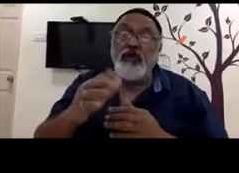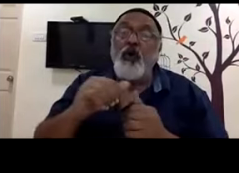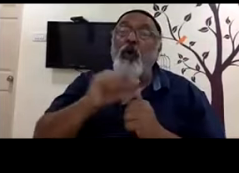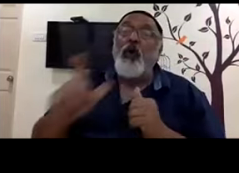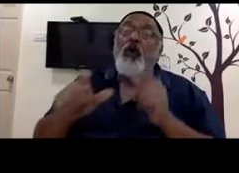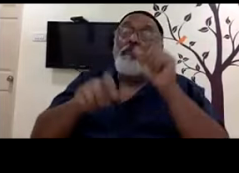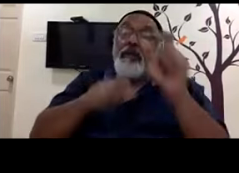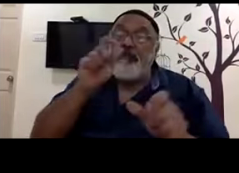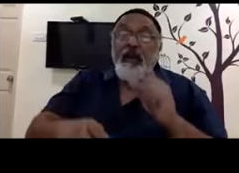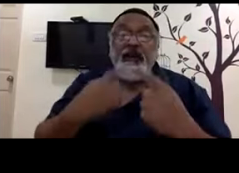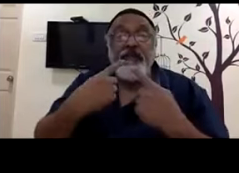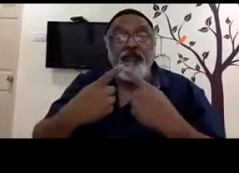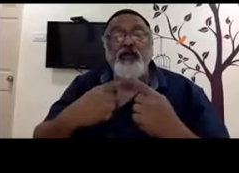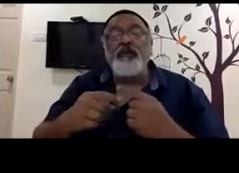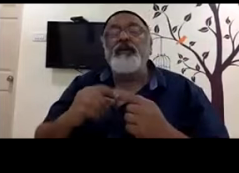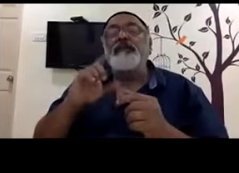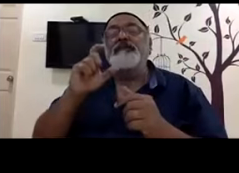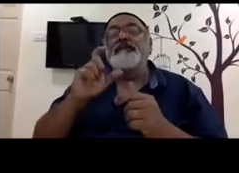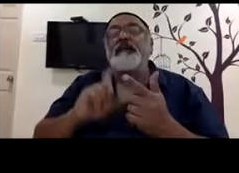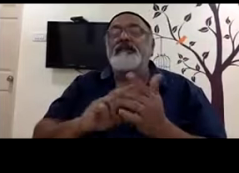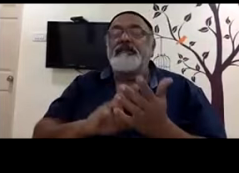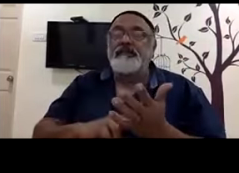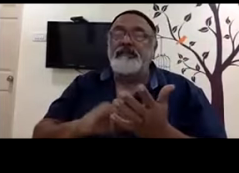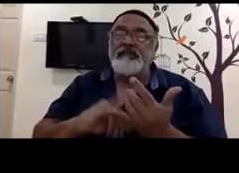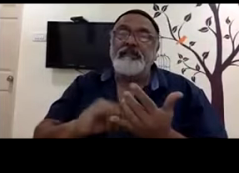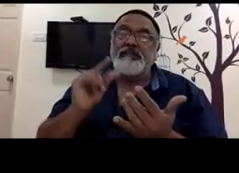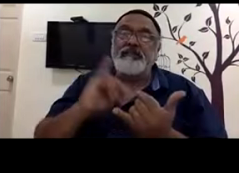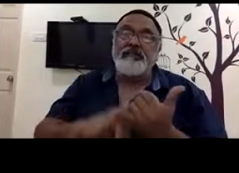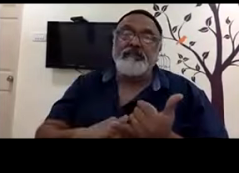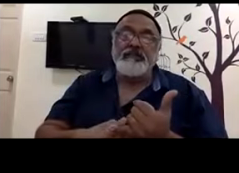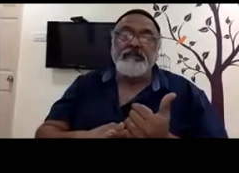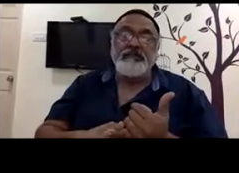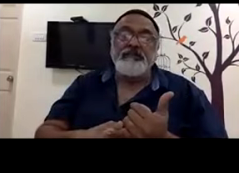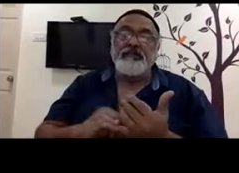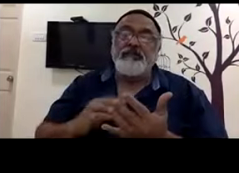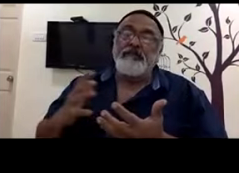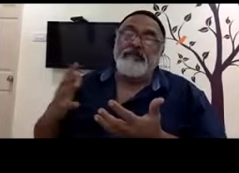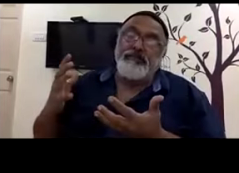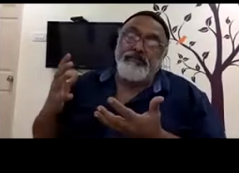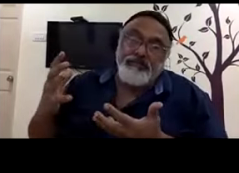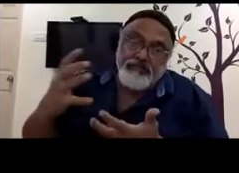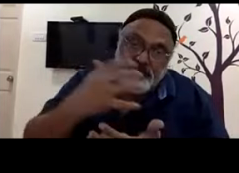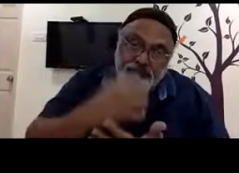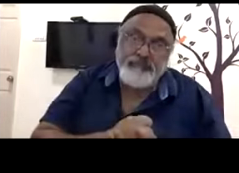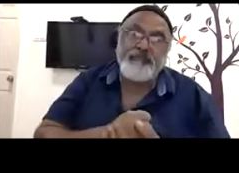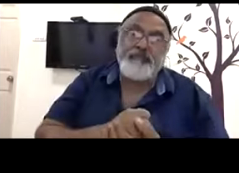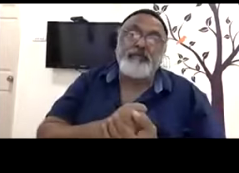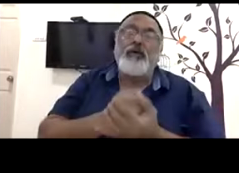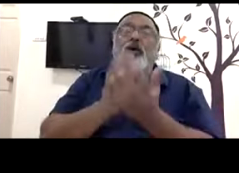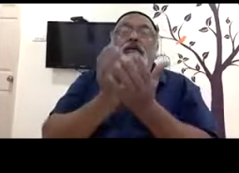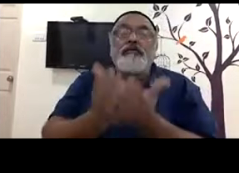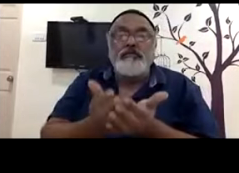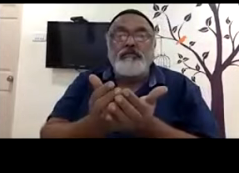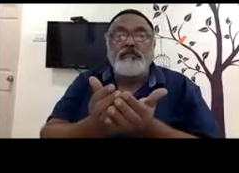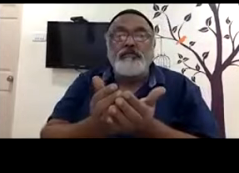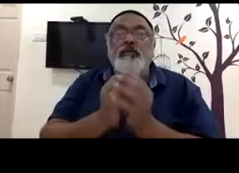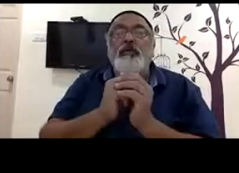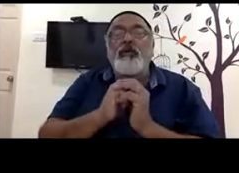population which you are researching is actually a part of your research, actually provides you with data.